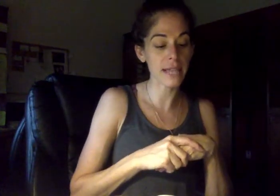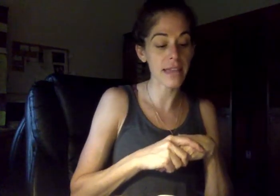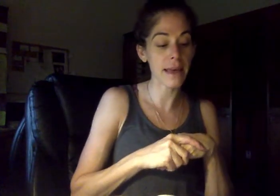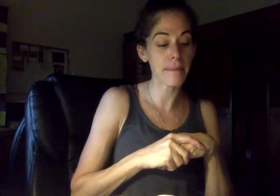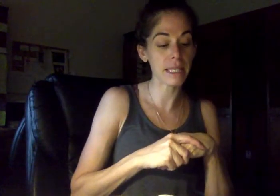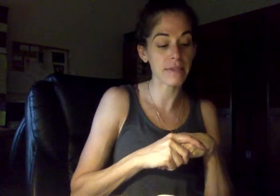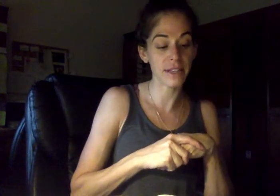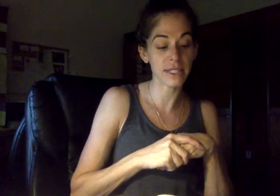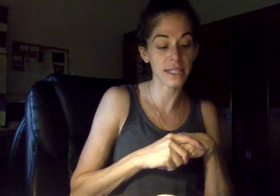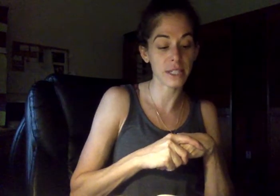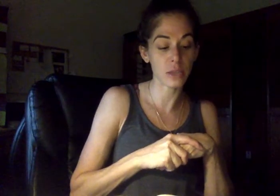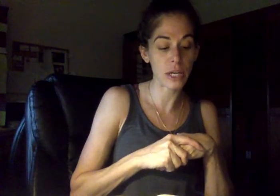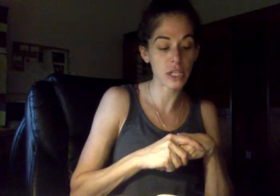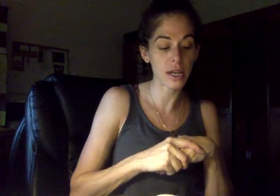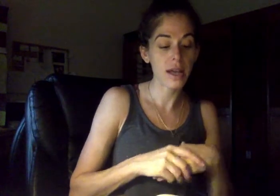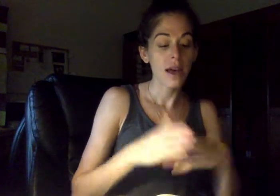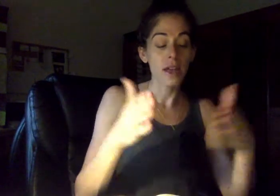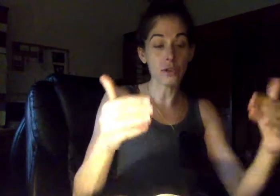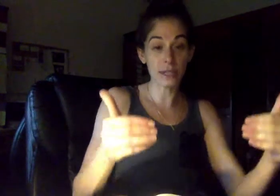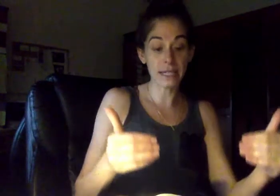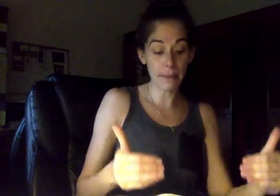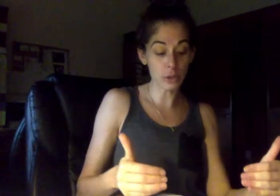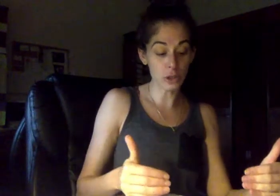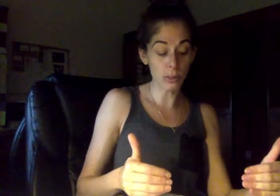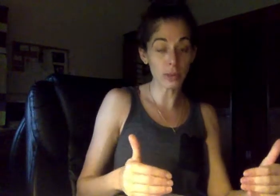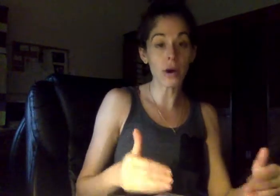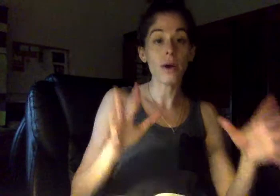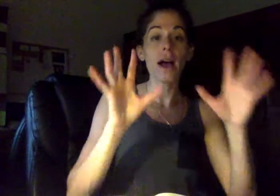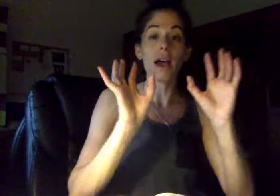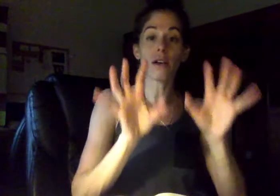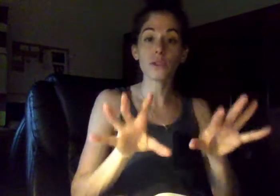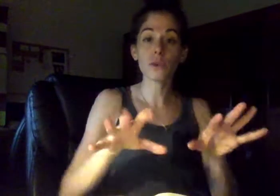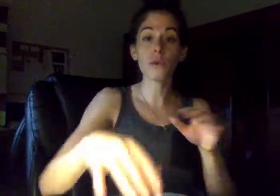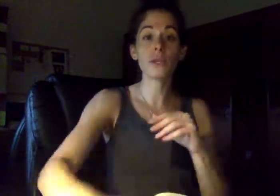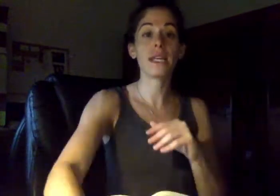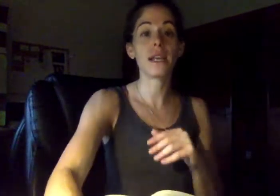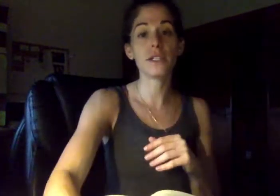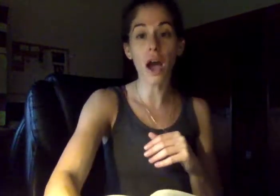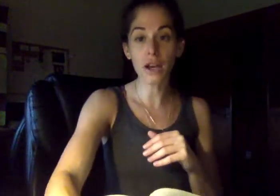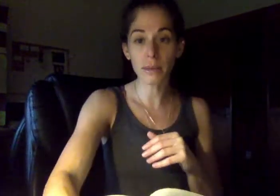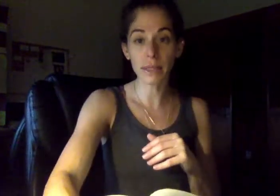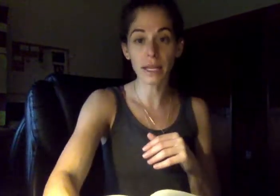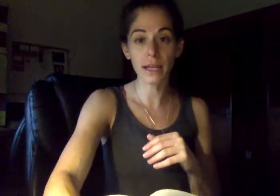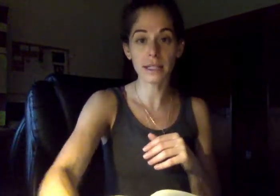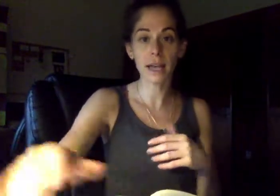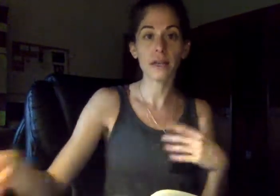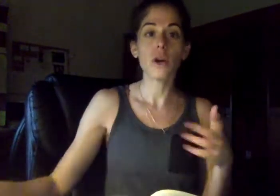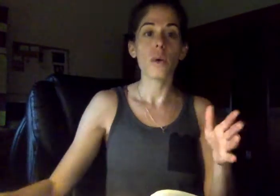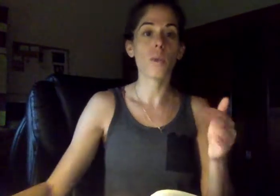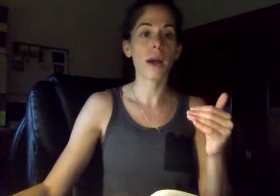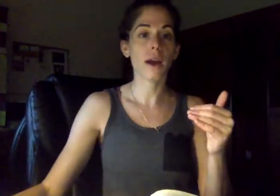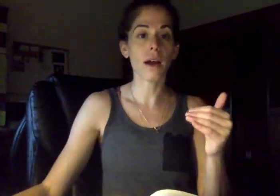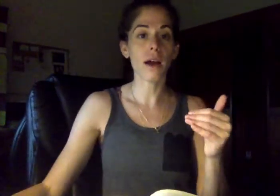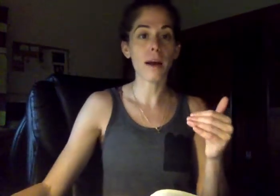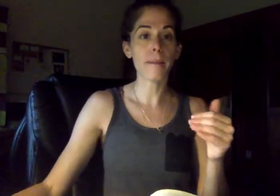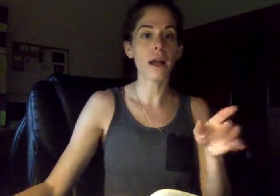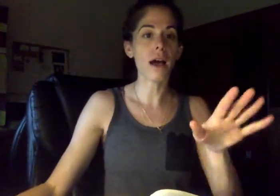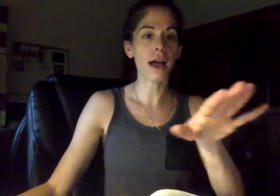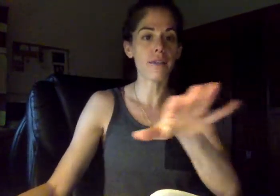that best fits the situation. And there's examples shown below. I also created a document, like I said, where I have